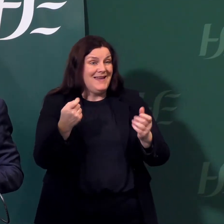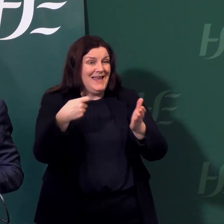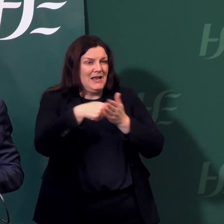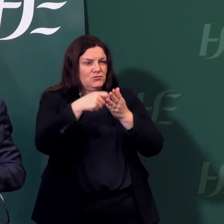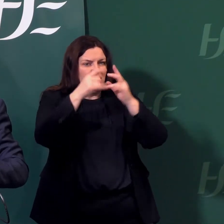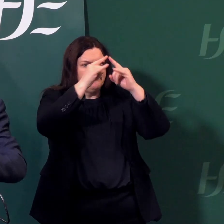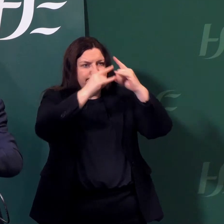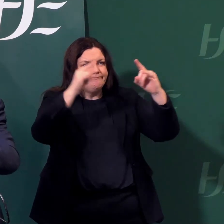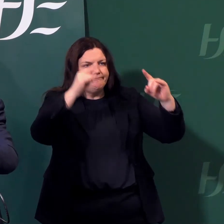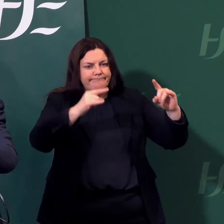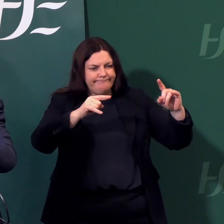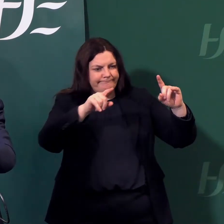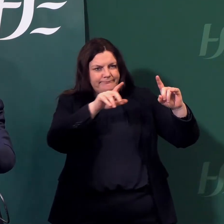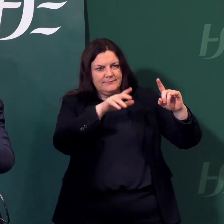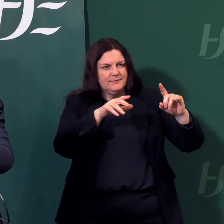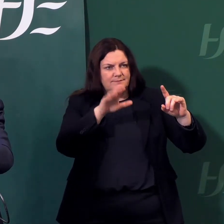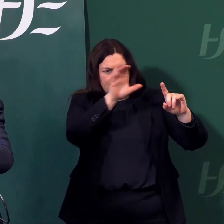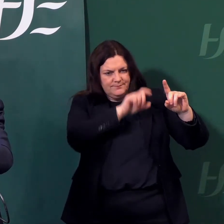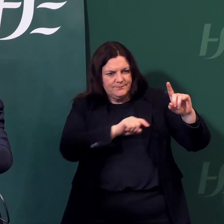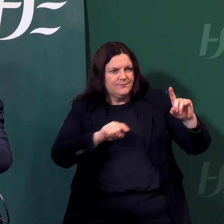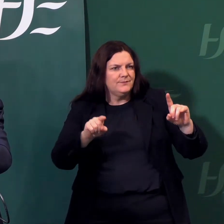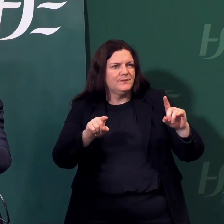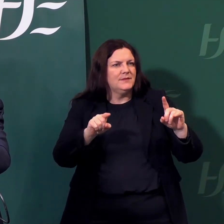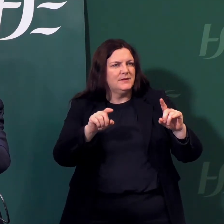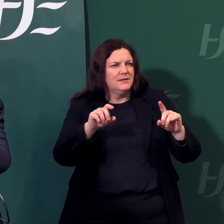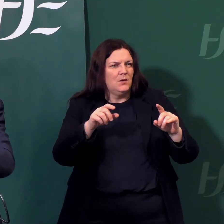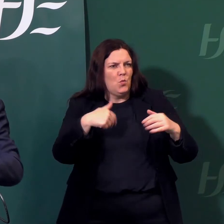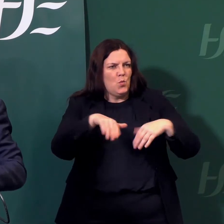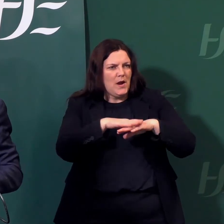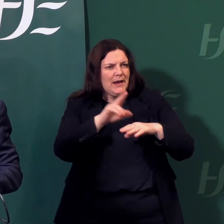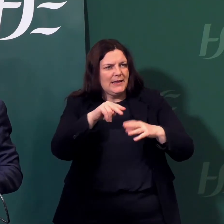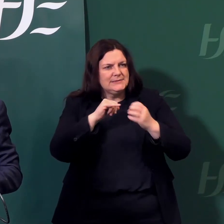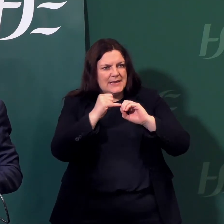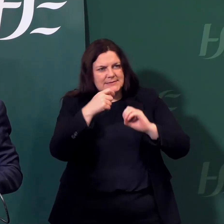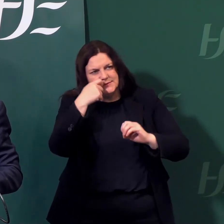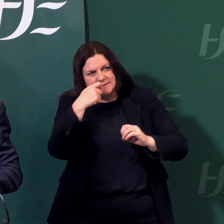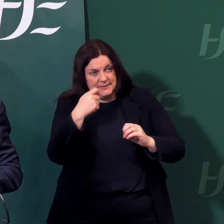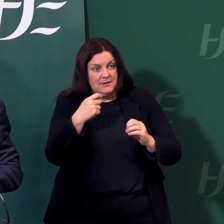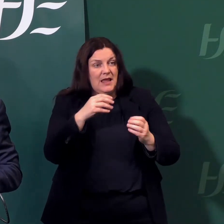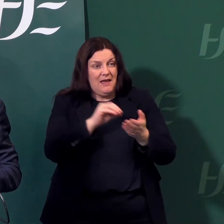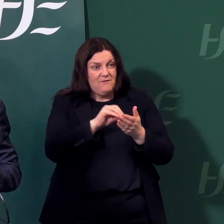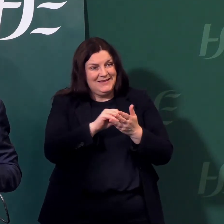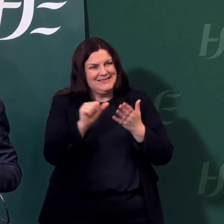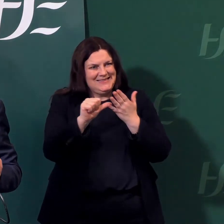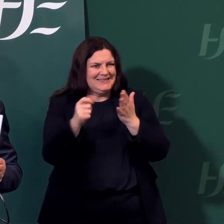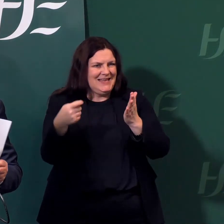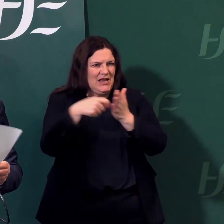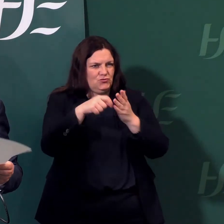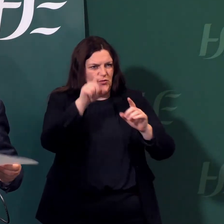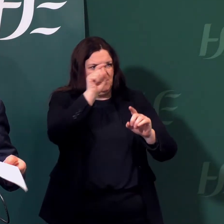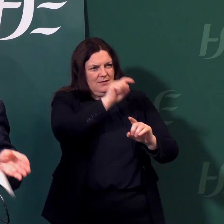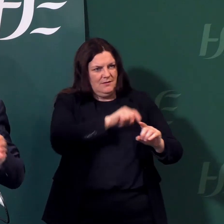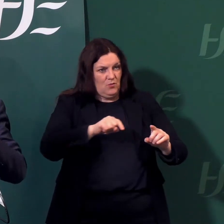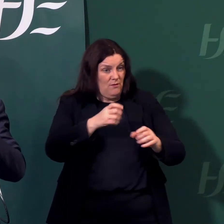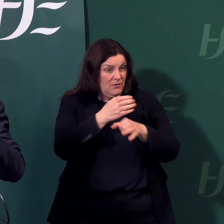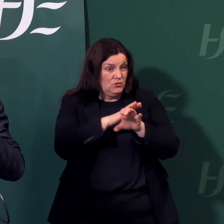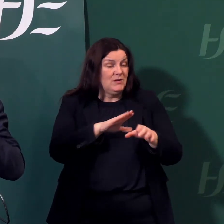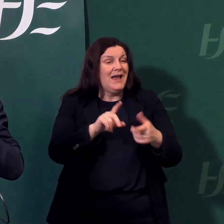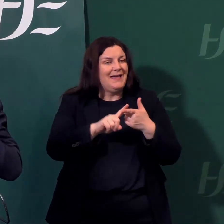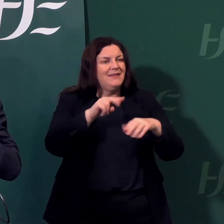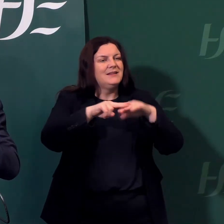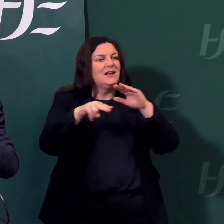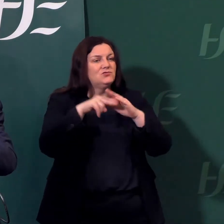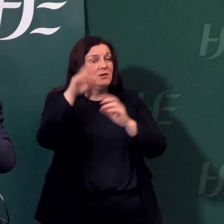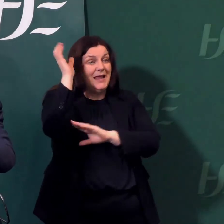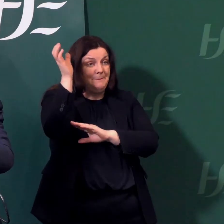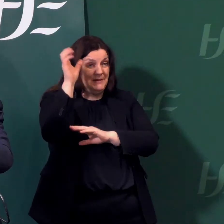sites all across the country, 6 extra over the past 2 weeks, fixed testing sites. And indeed, with the support for National Ambulance Service, we